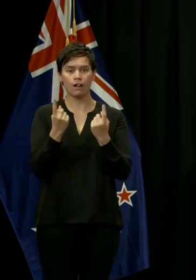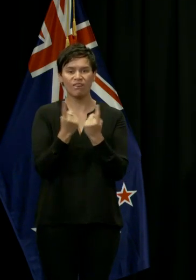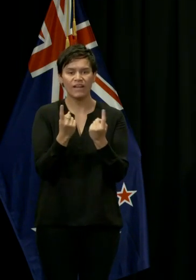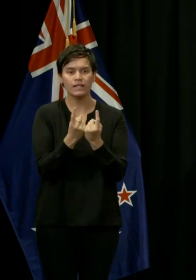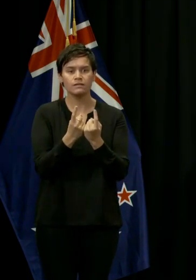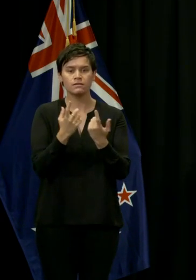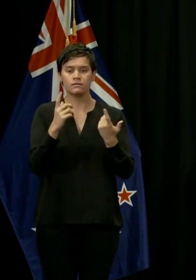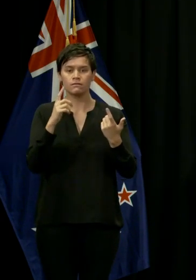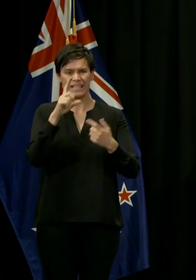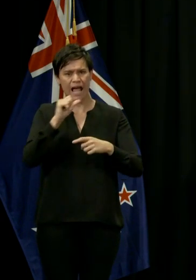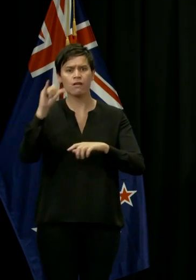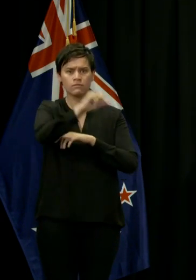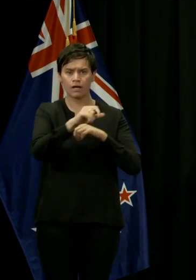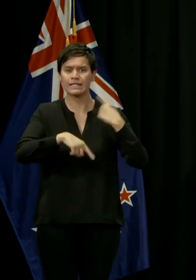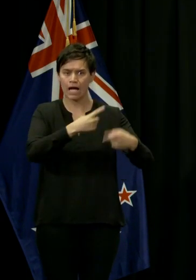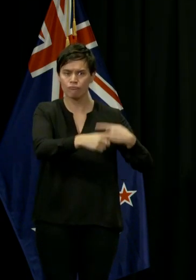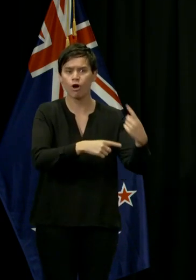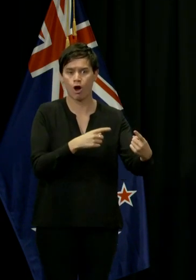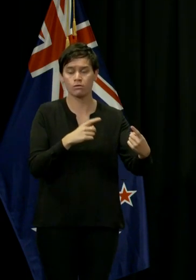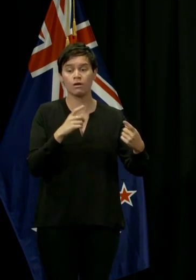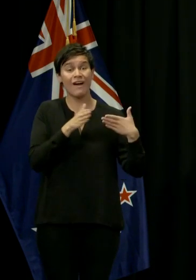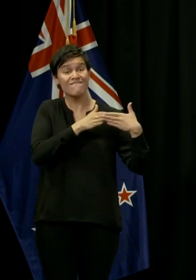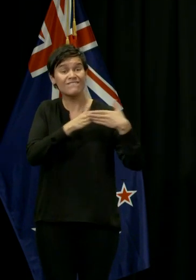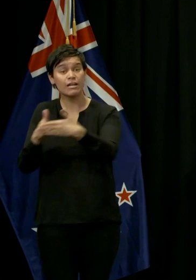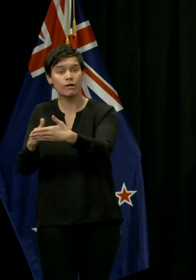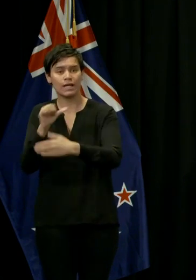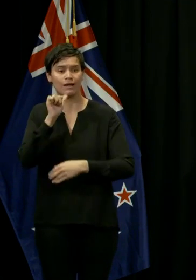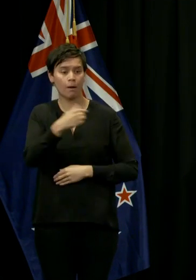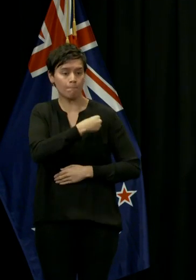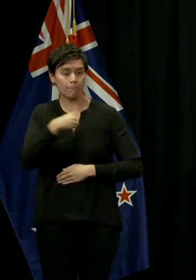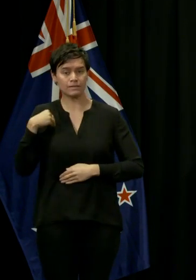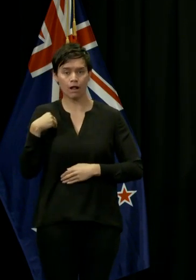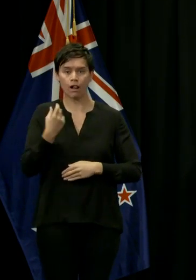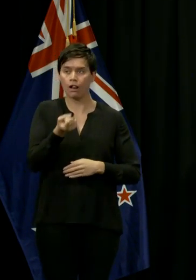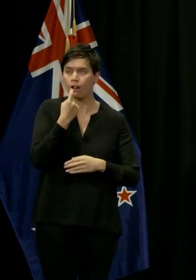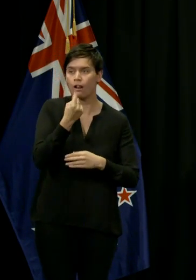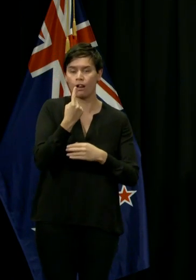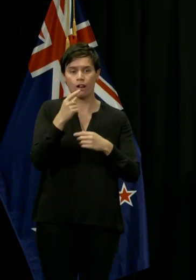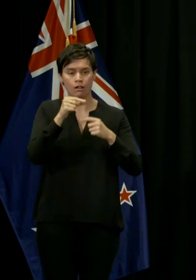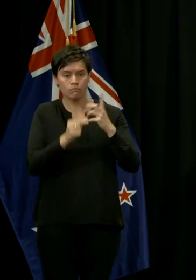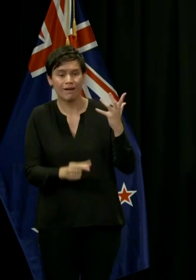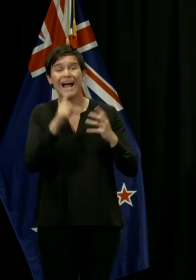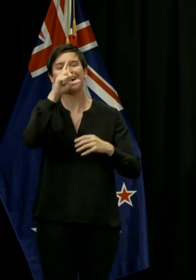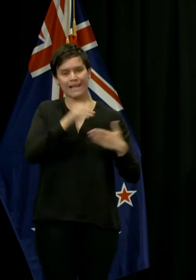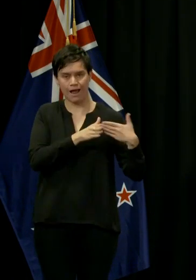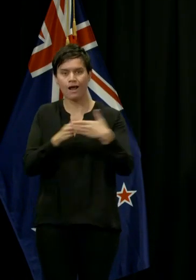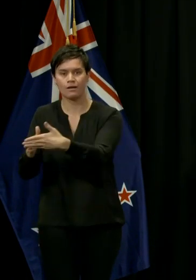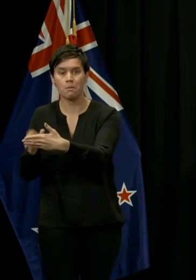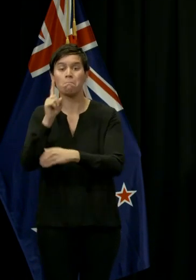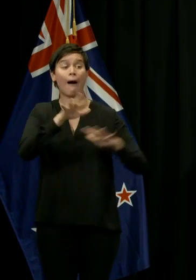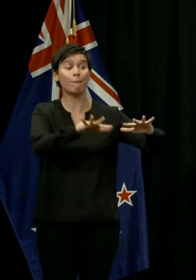Island. Further details on the transition we are all now making will be made publicly available